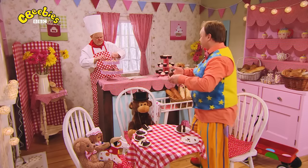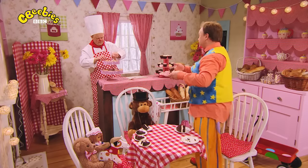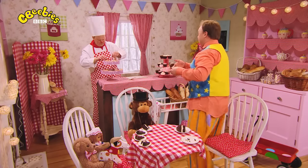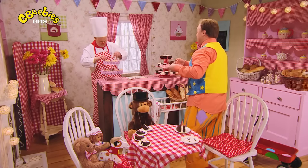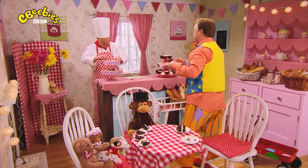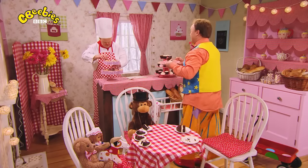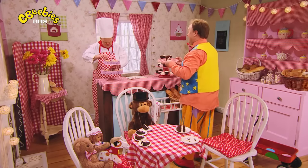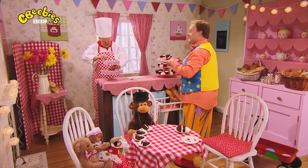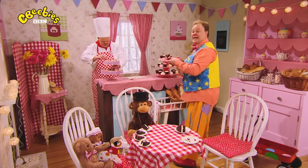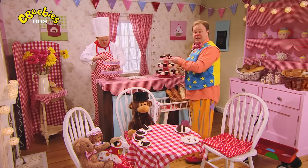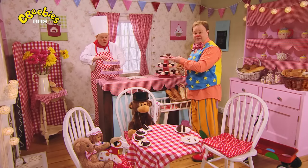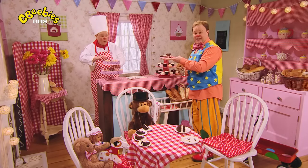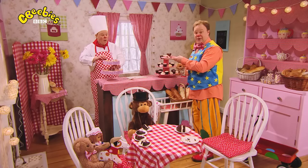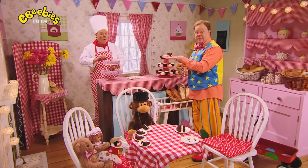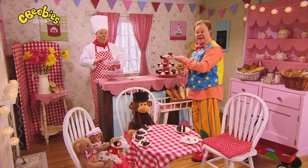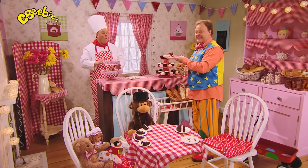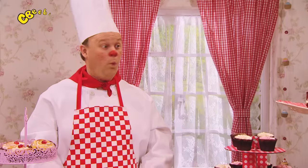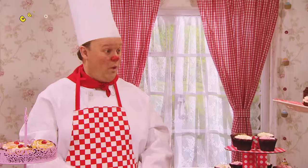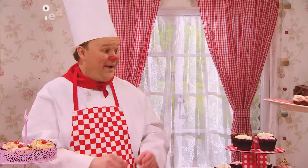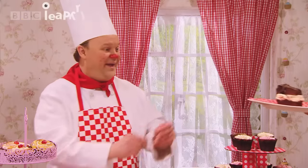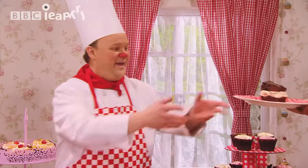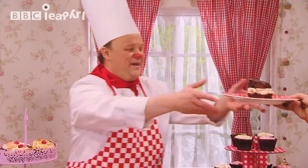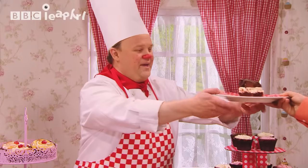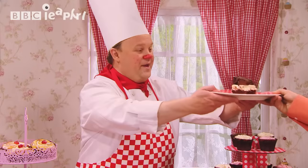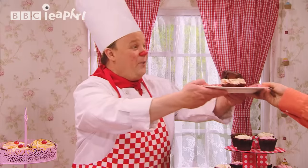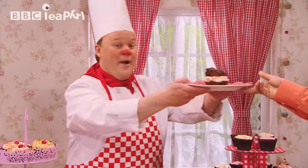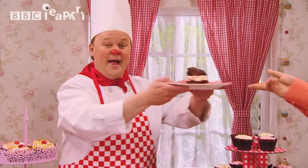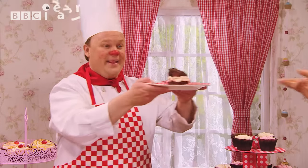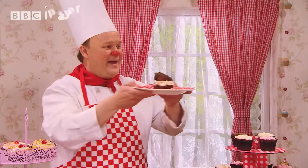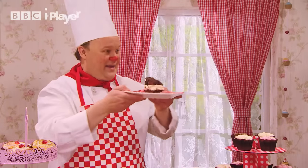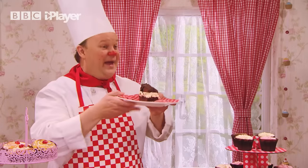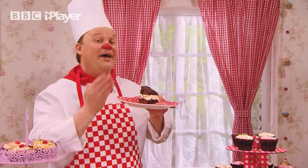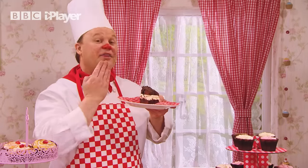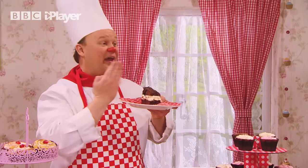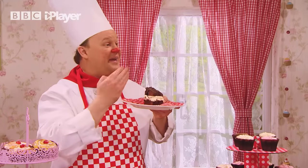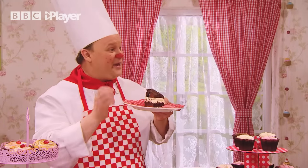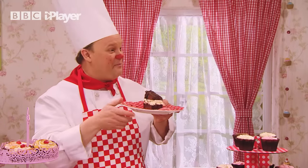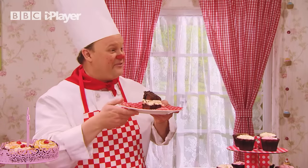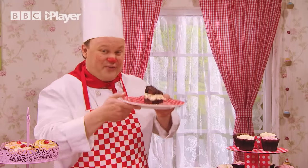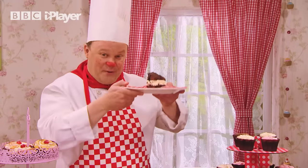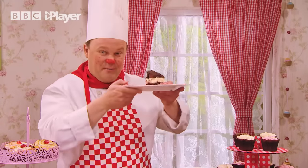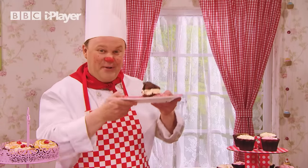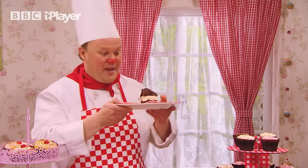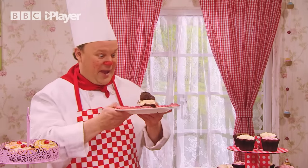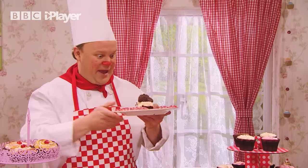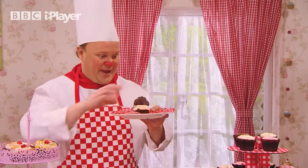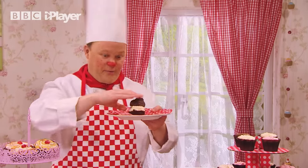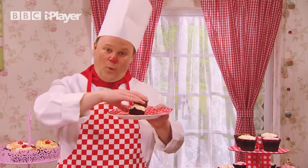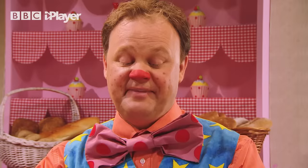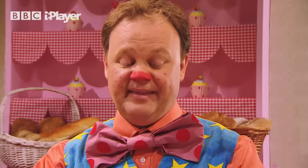This last slice is for you, Baker Tumble. Well, thank you, Mr. Tumble.